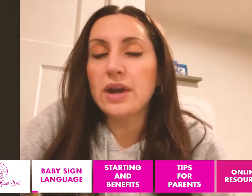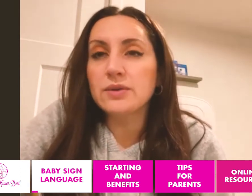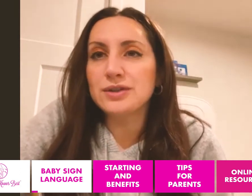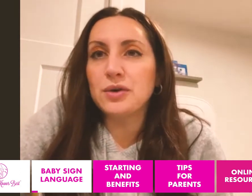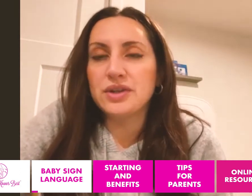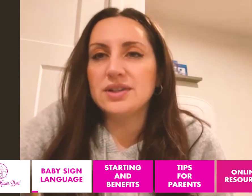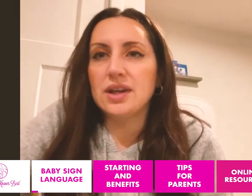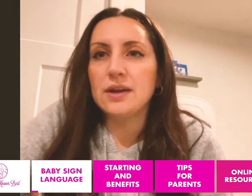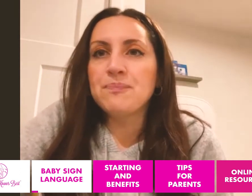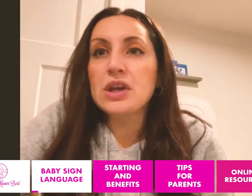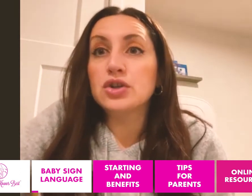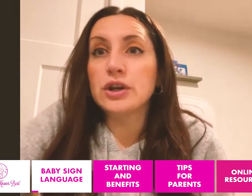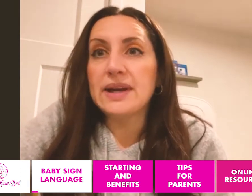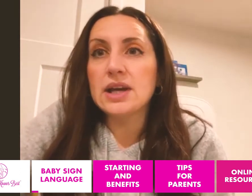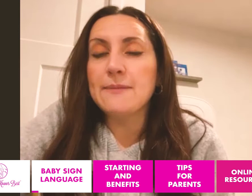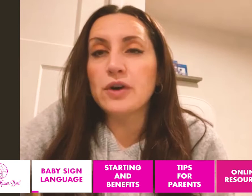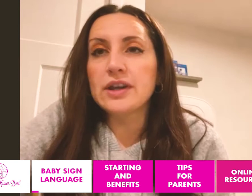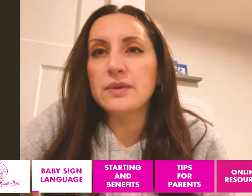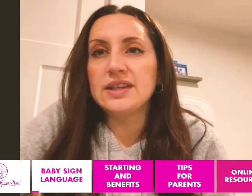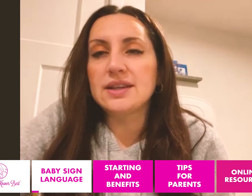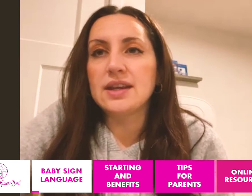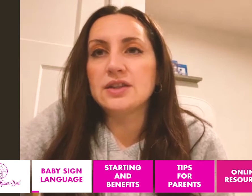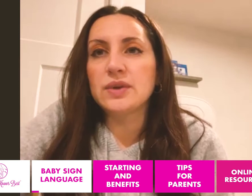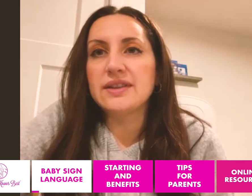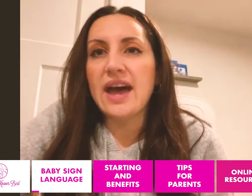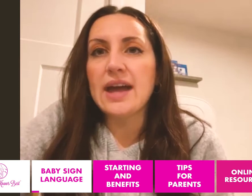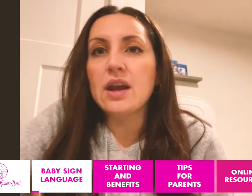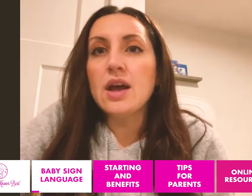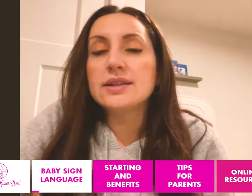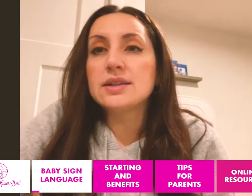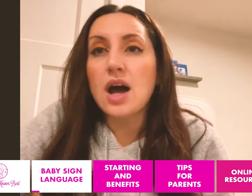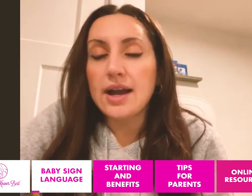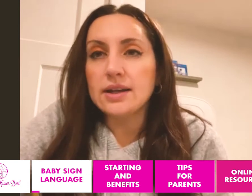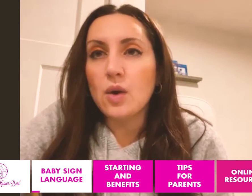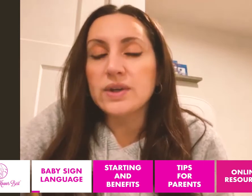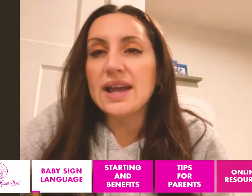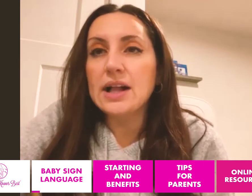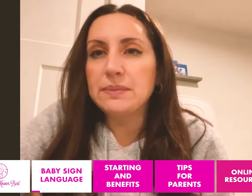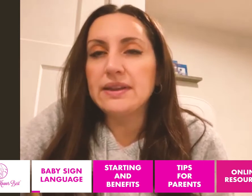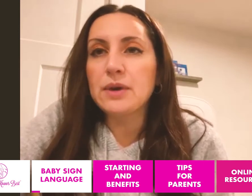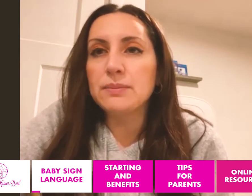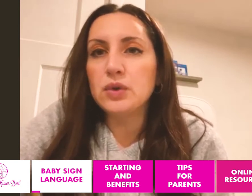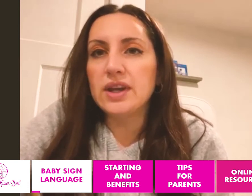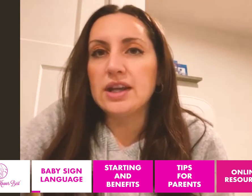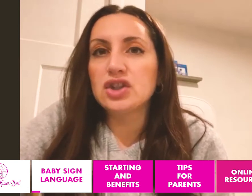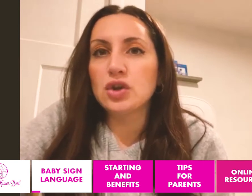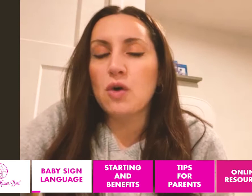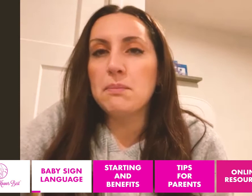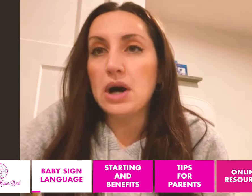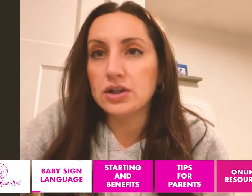was noticing during my time working with these kids was that sign was helping them communicate so much.